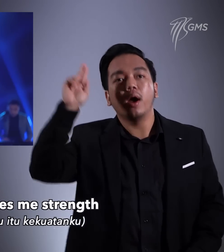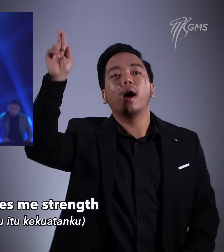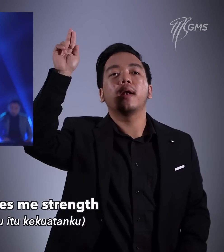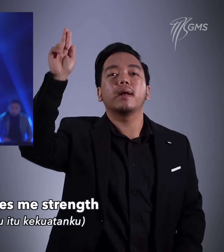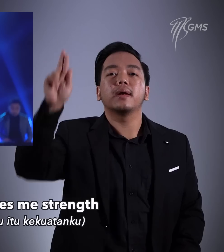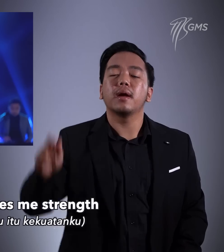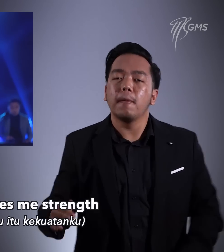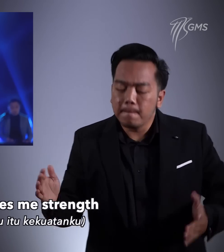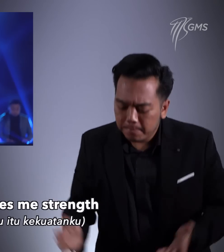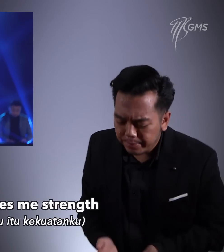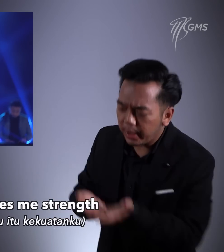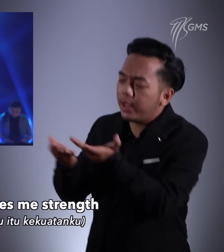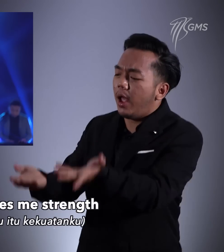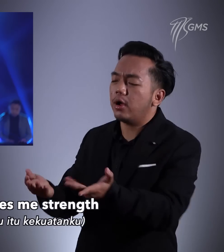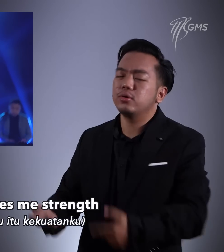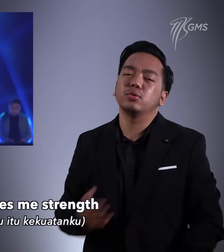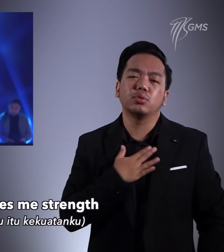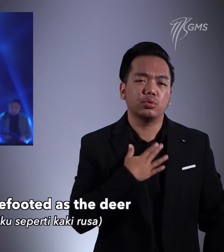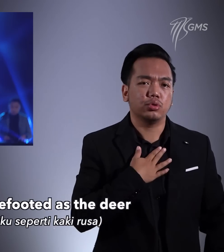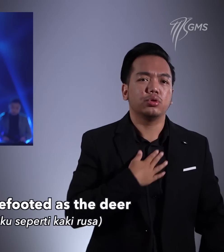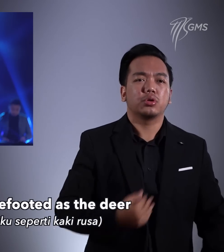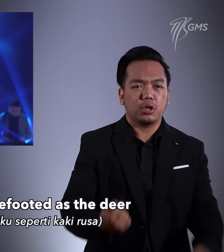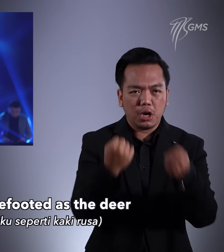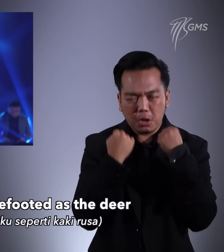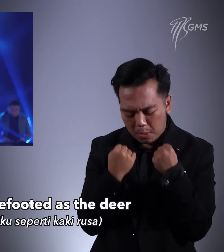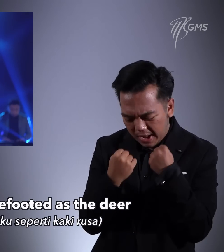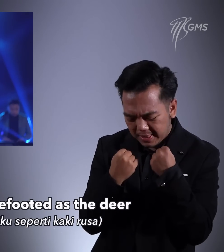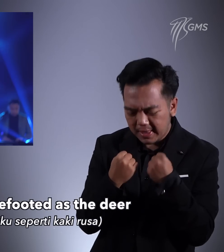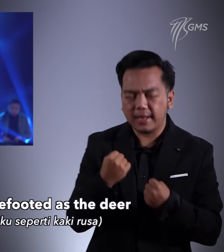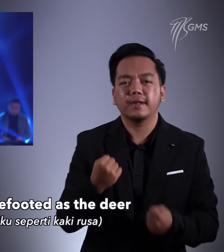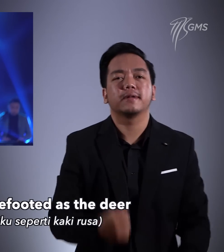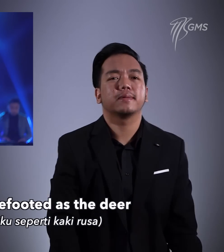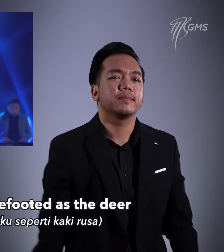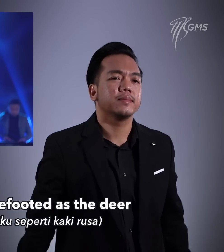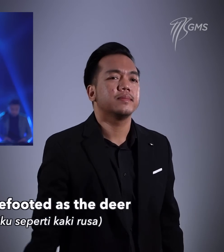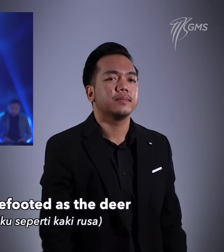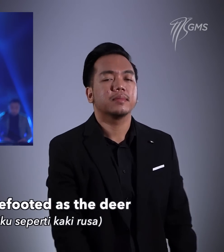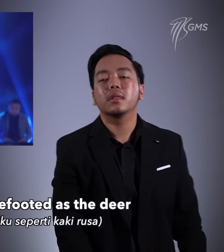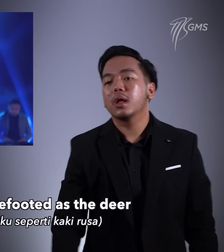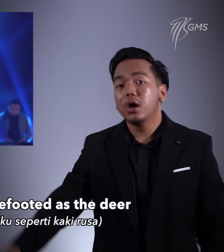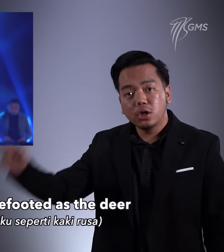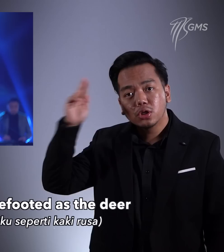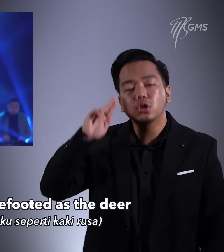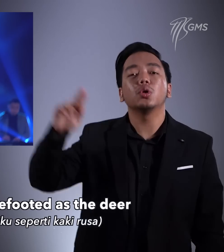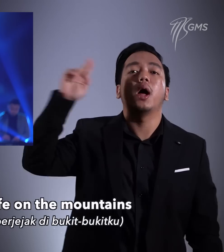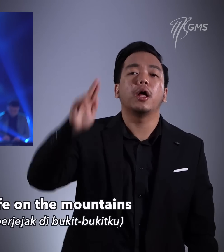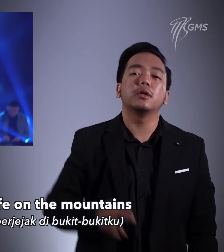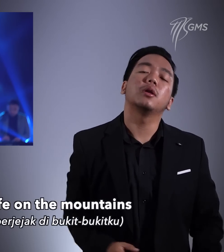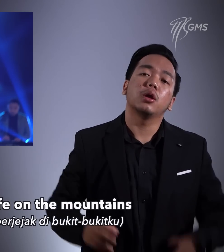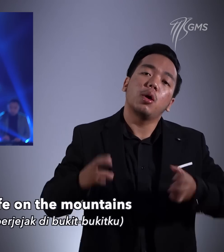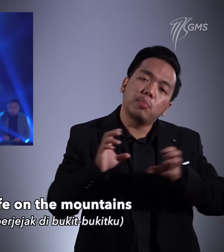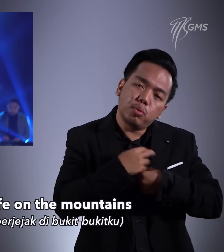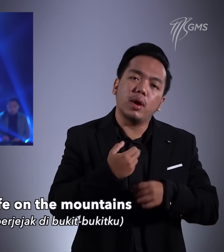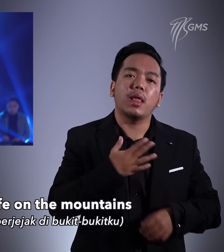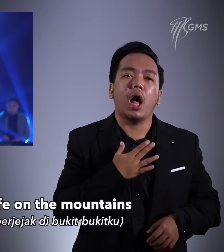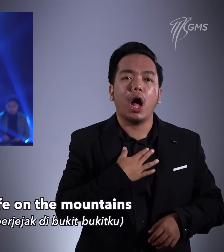The Lord gives me strength. He makes